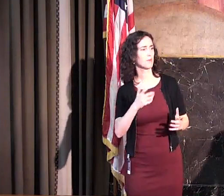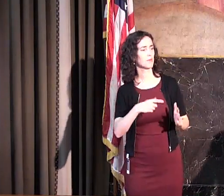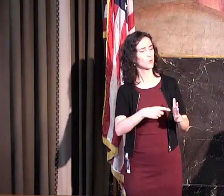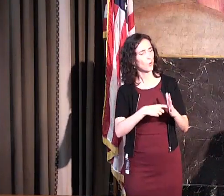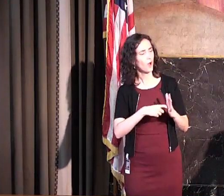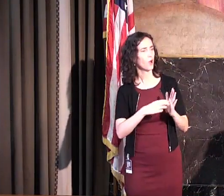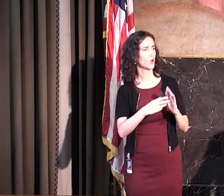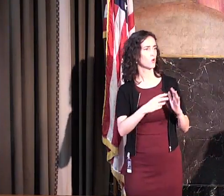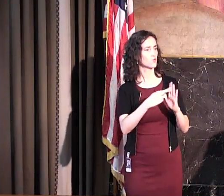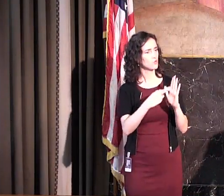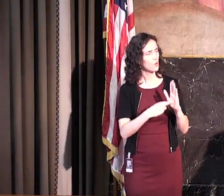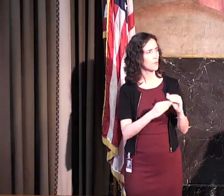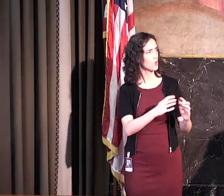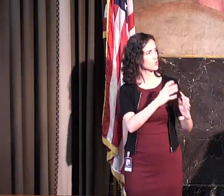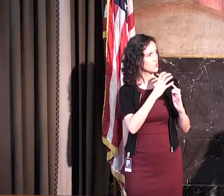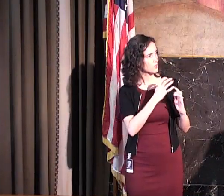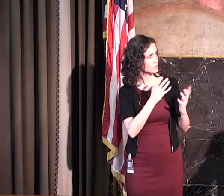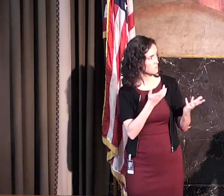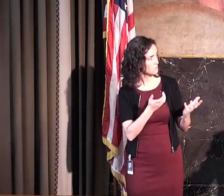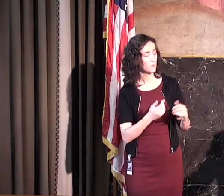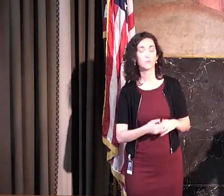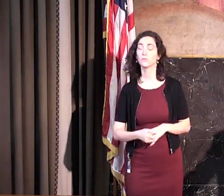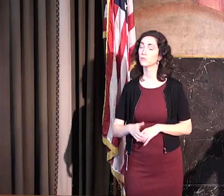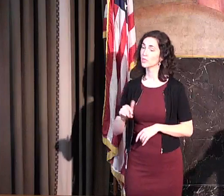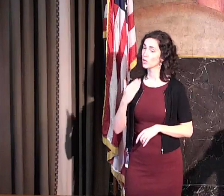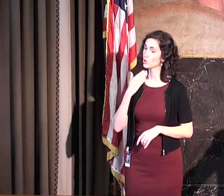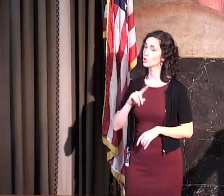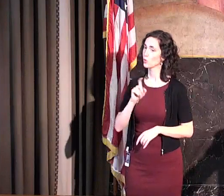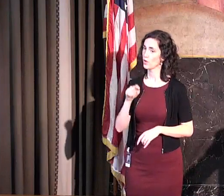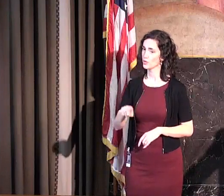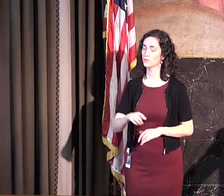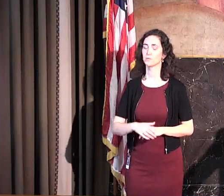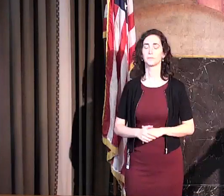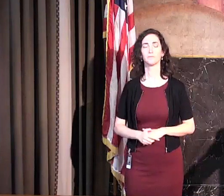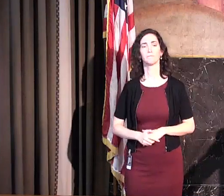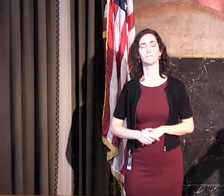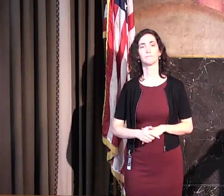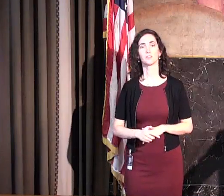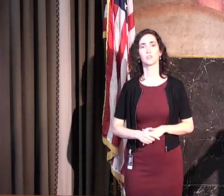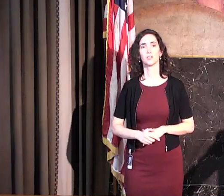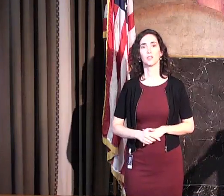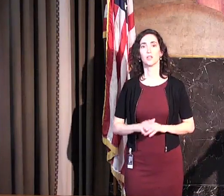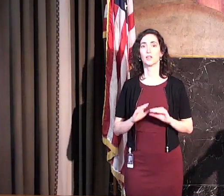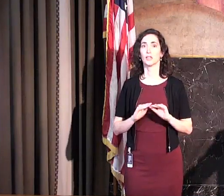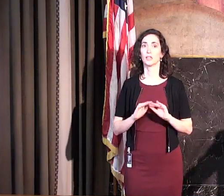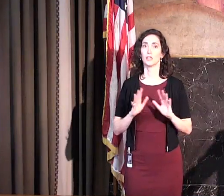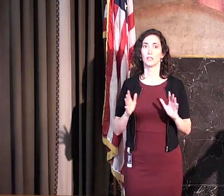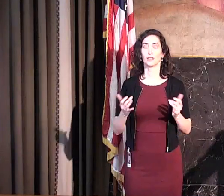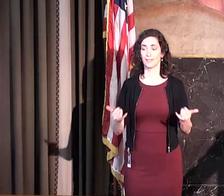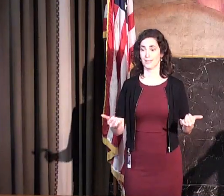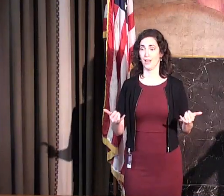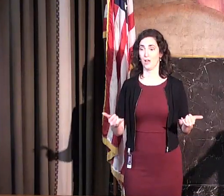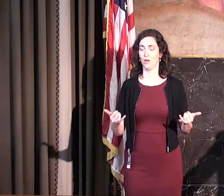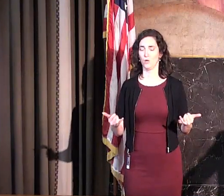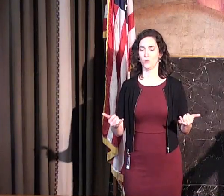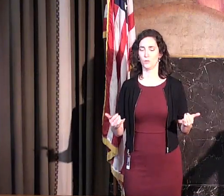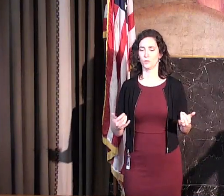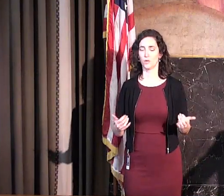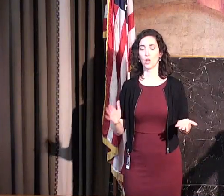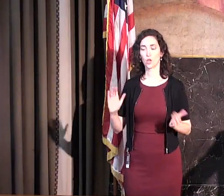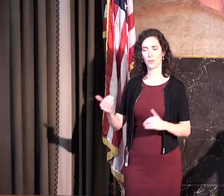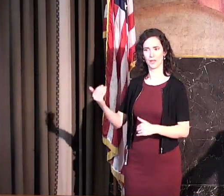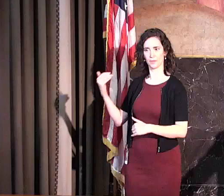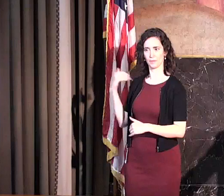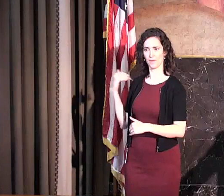place? Yeah, well, that's a great question. And clearly, the difference now and previously when